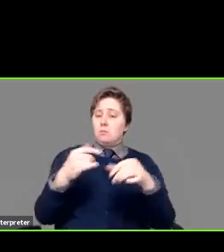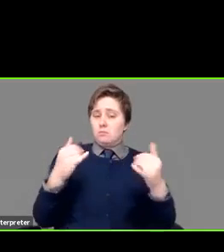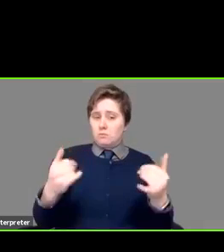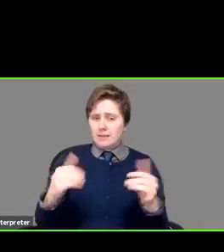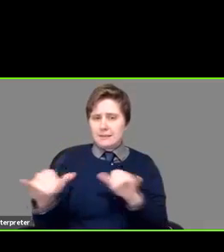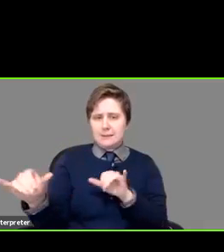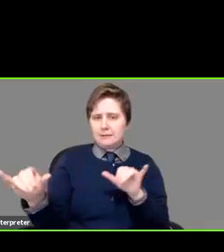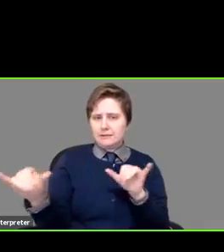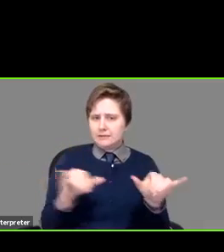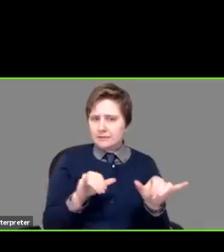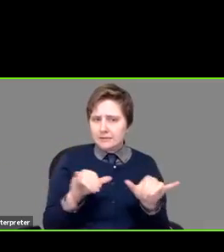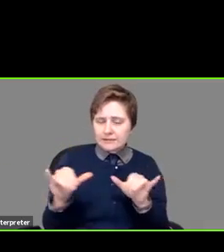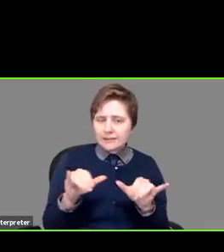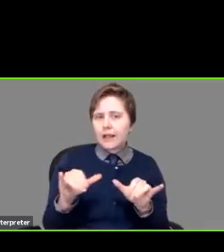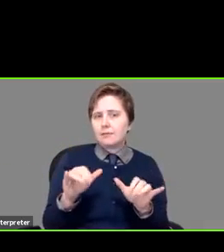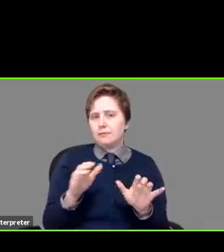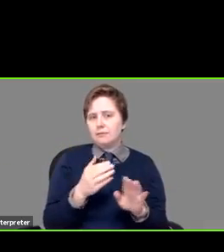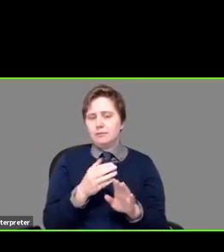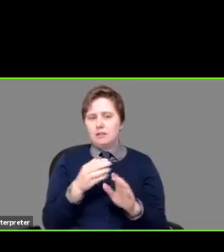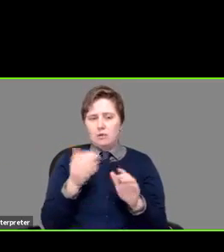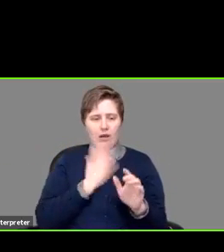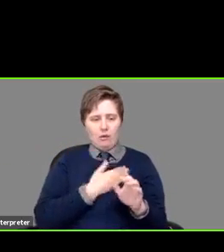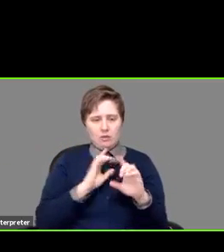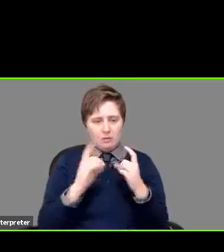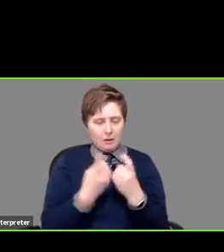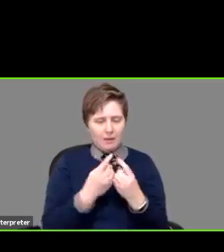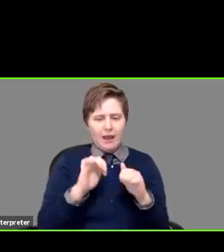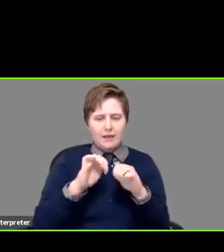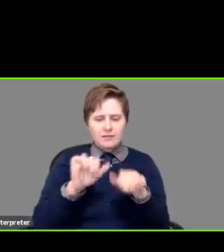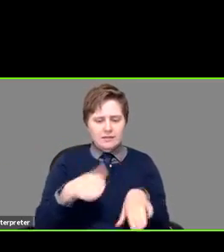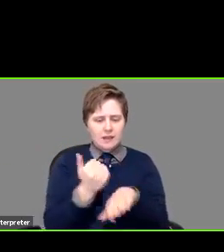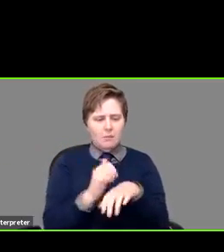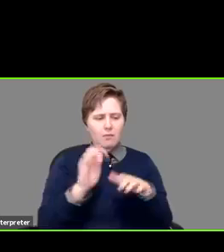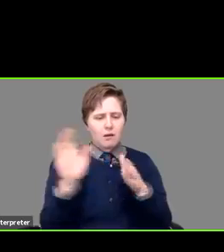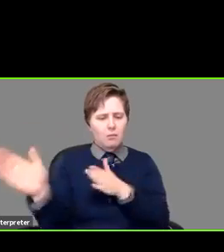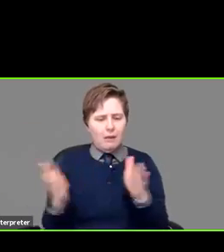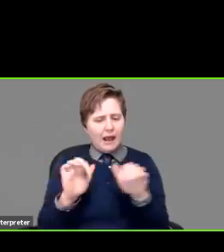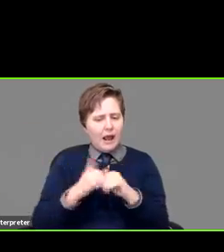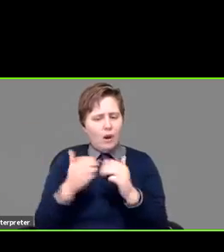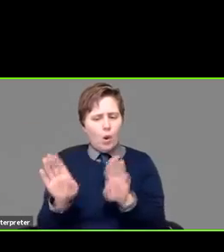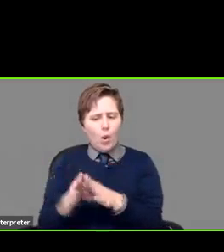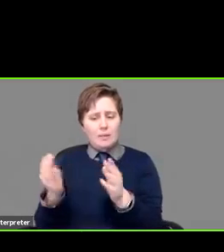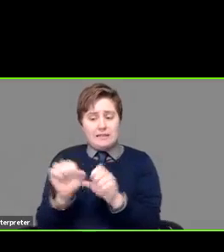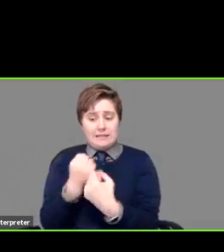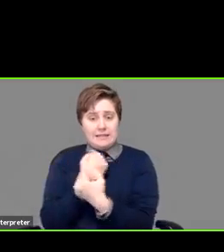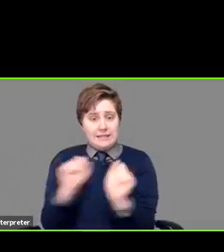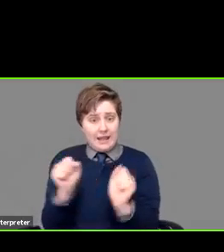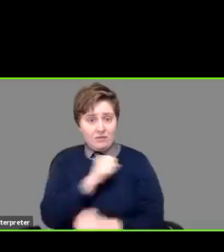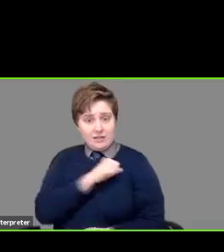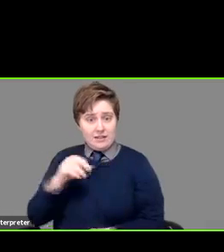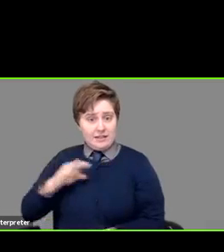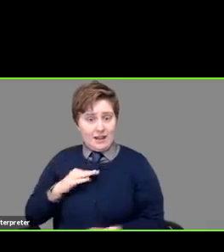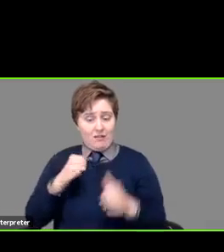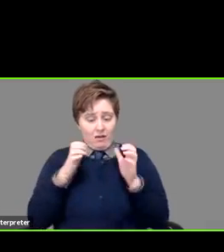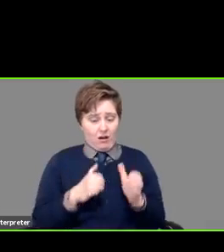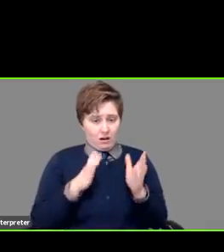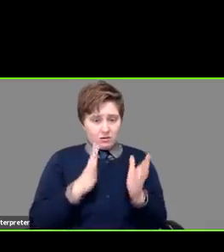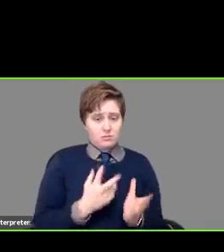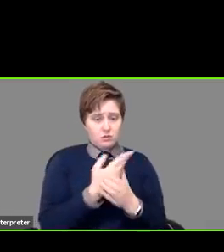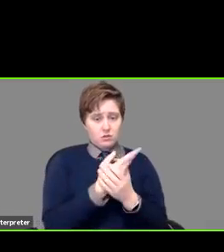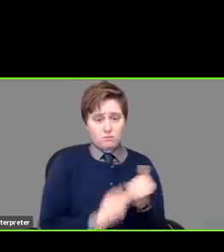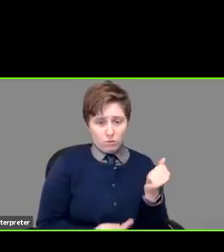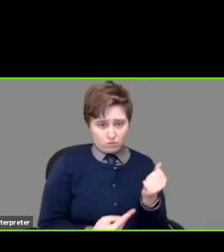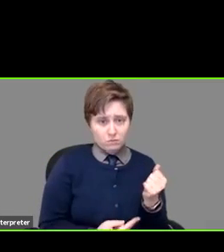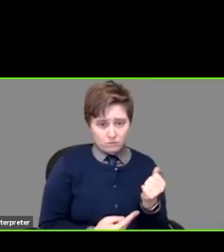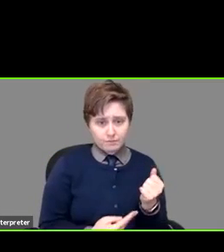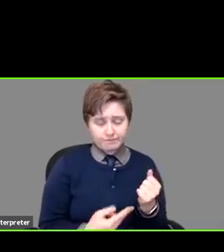the department, to lay out how we're going to be able to open up safely for both staff and customers.